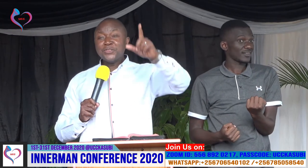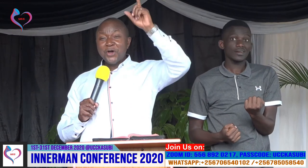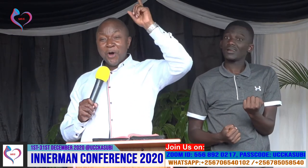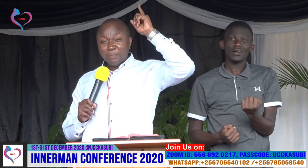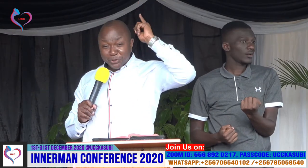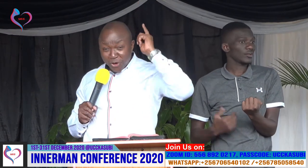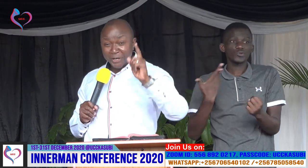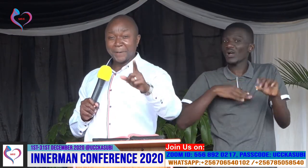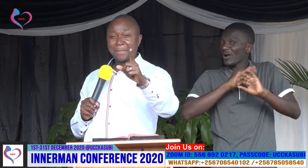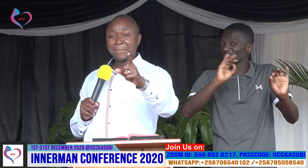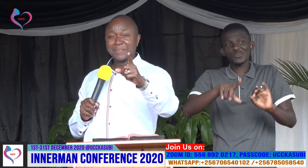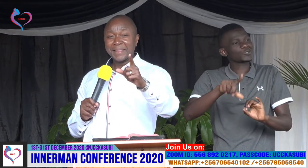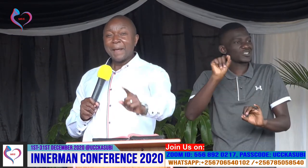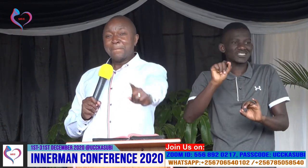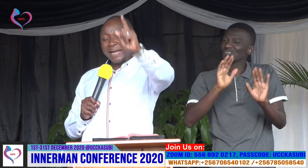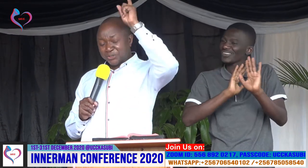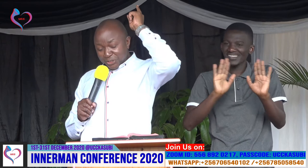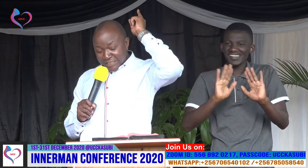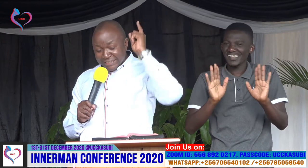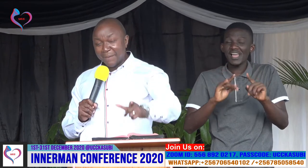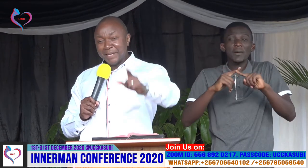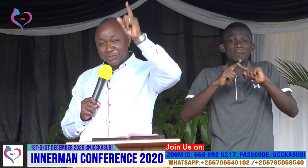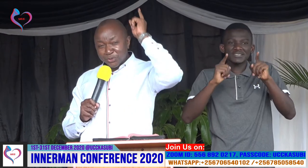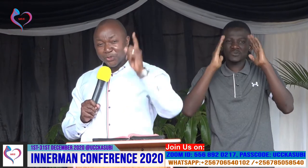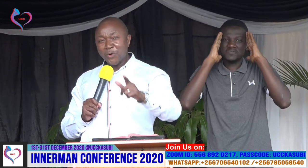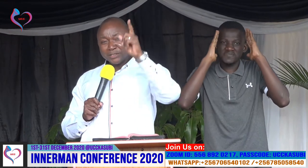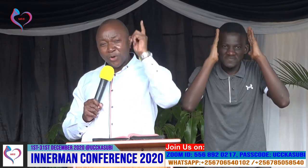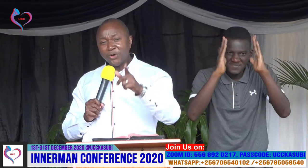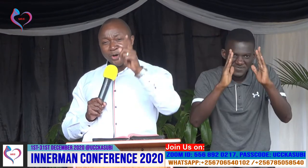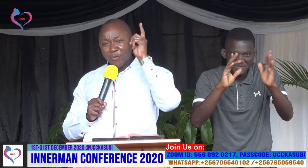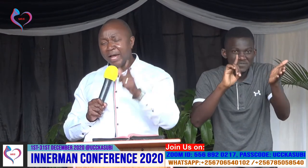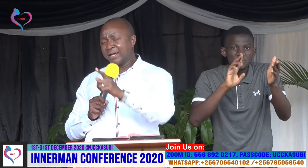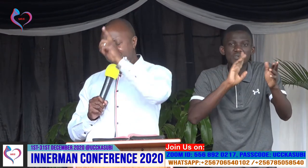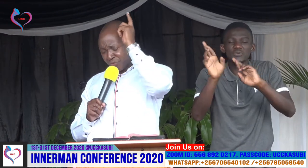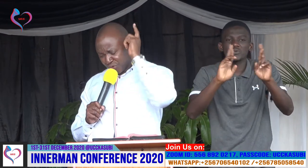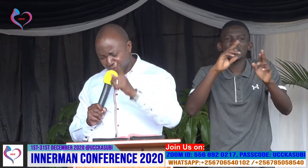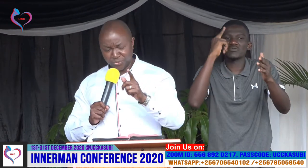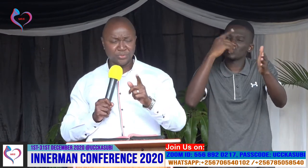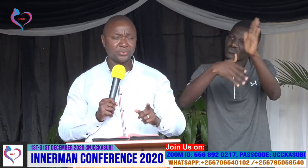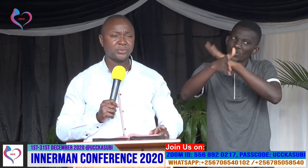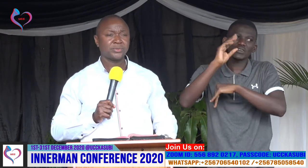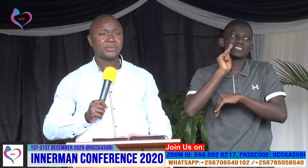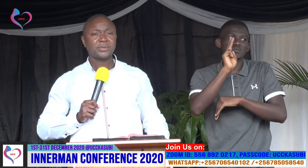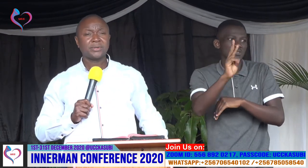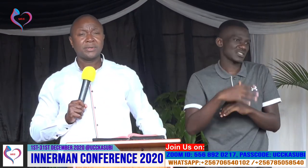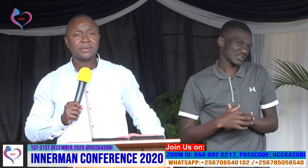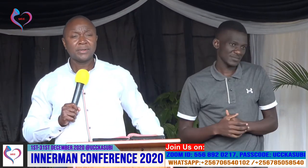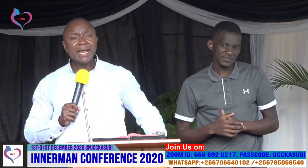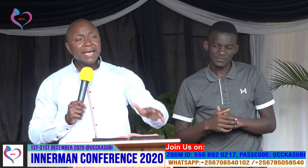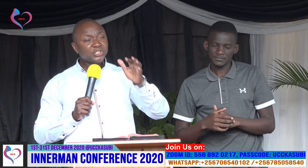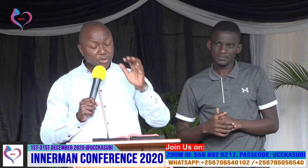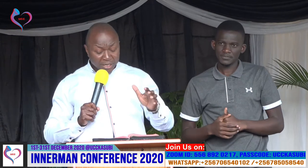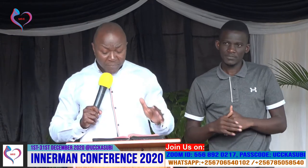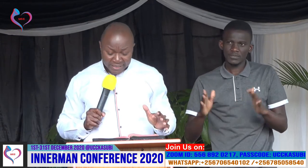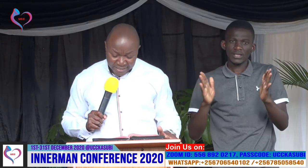left with no option. Toina cha kusala but to determine to do what God requires of you.